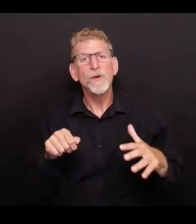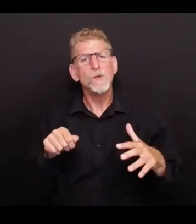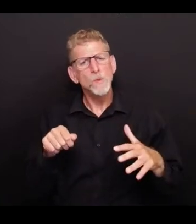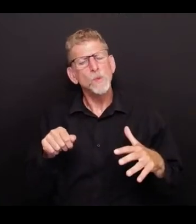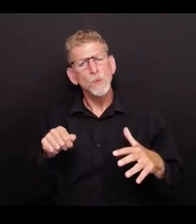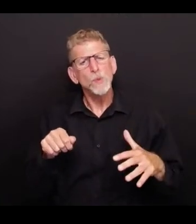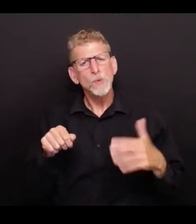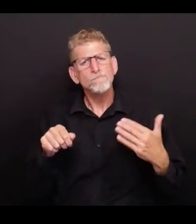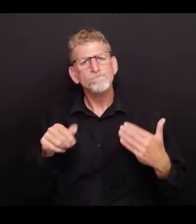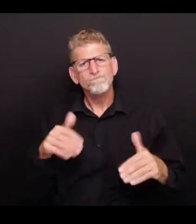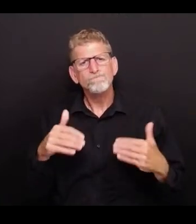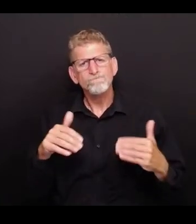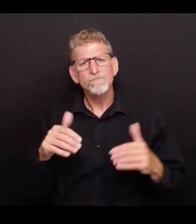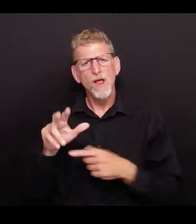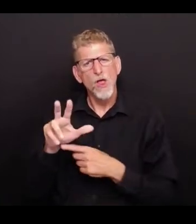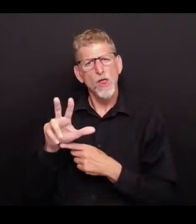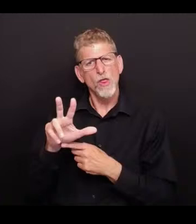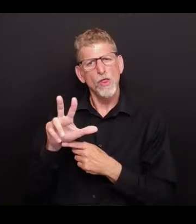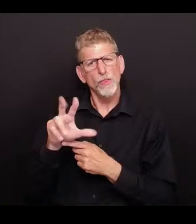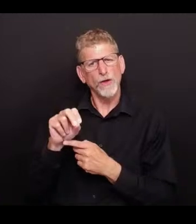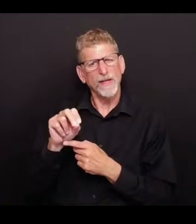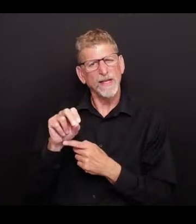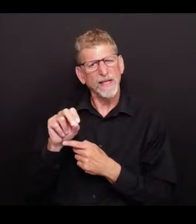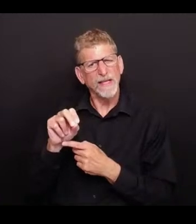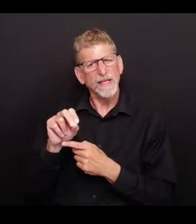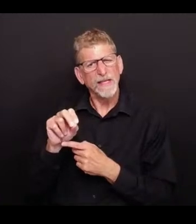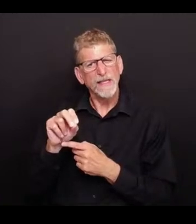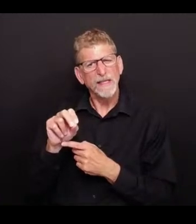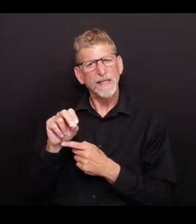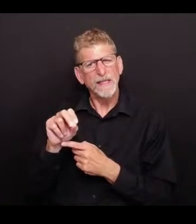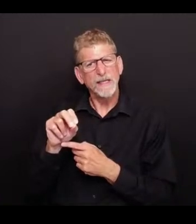cases of COVID. That's up